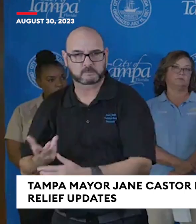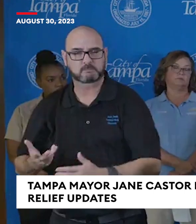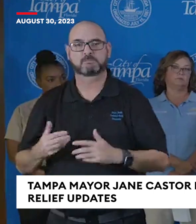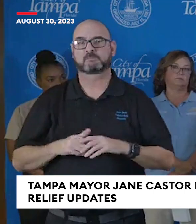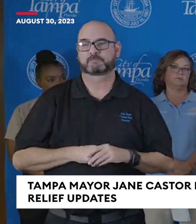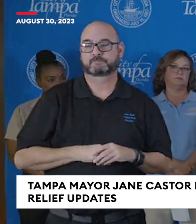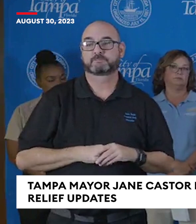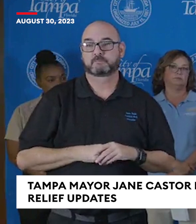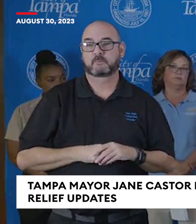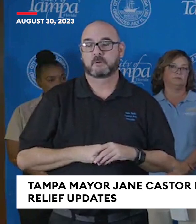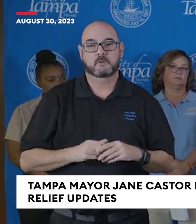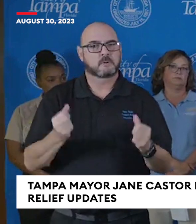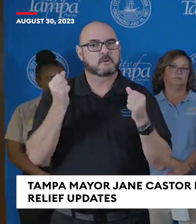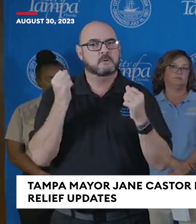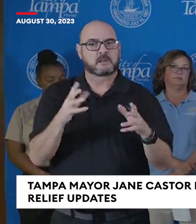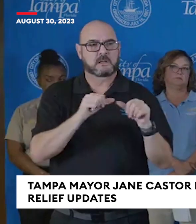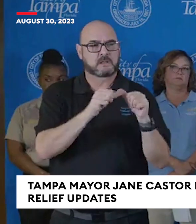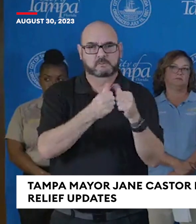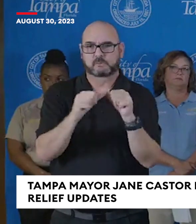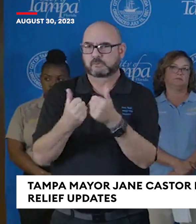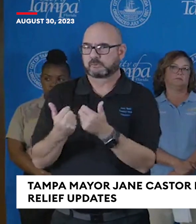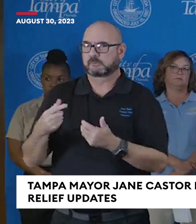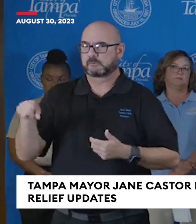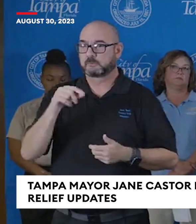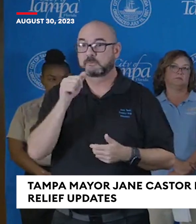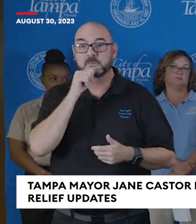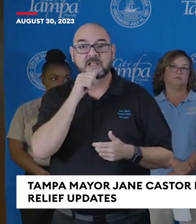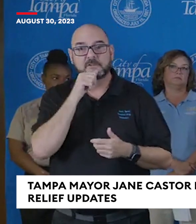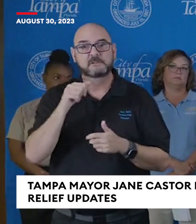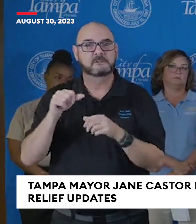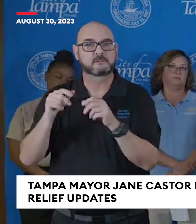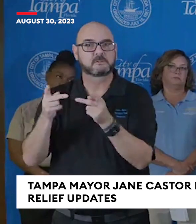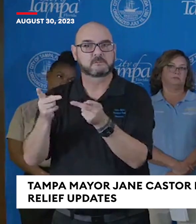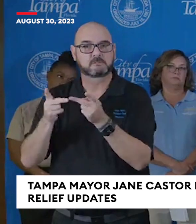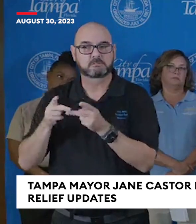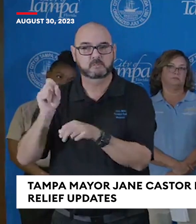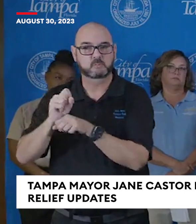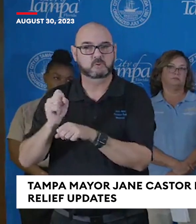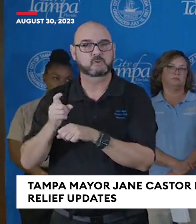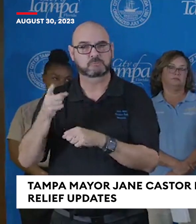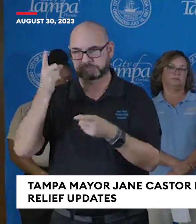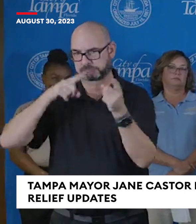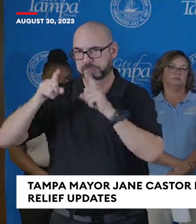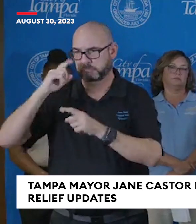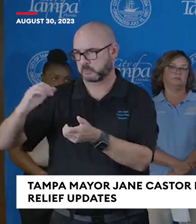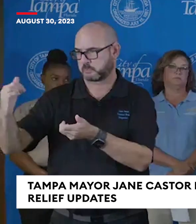many private industries that have really been working collaboratively to get us through this storm.